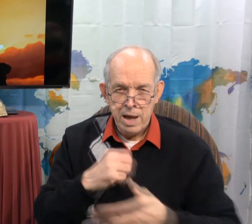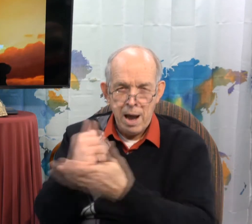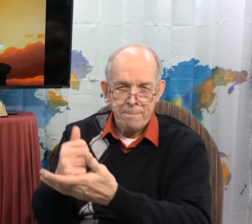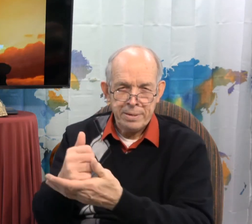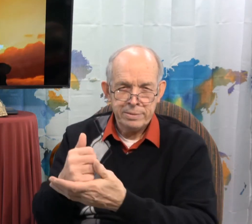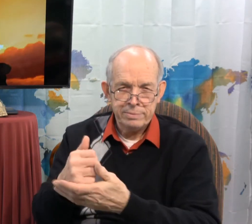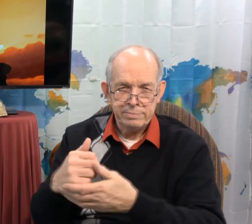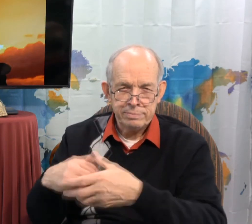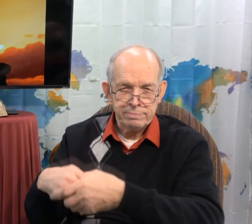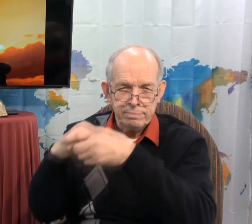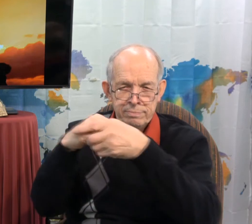Up.